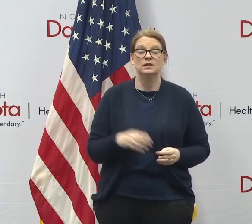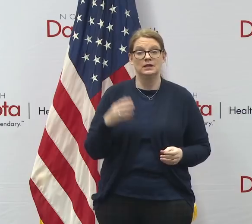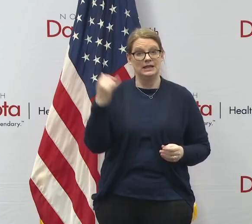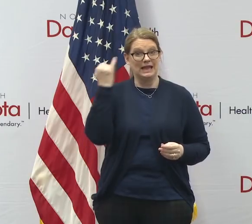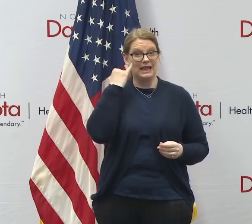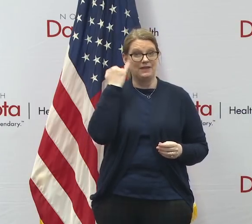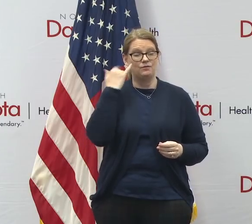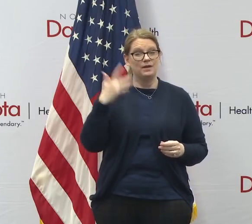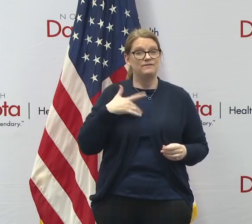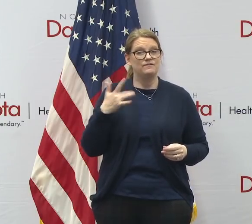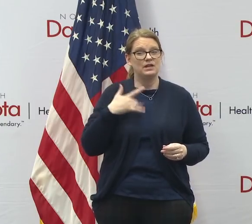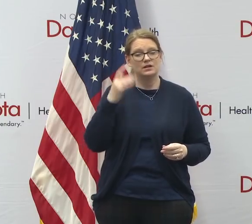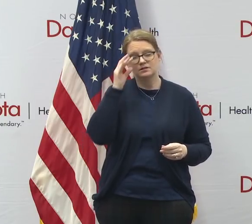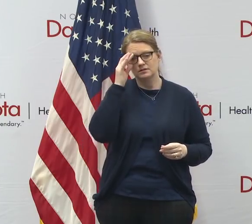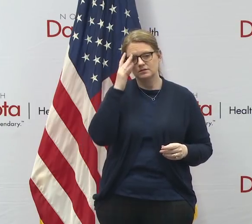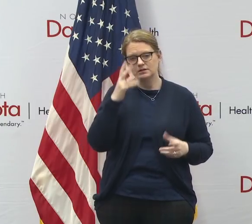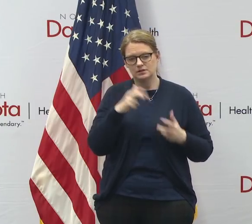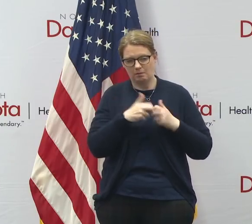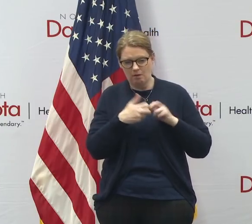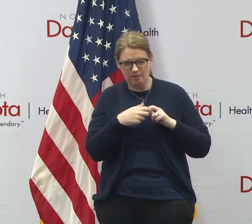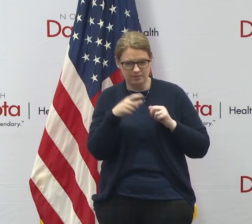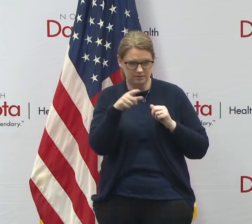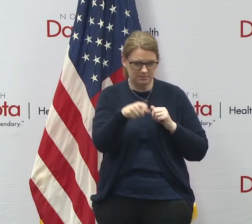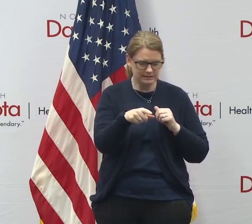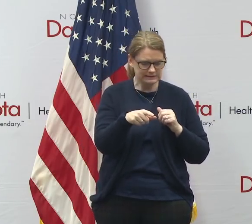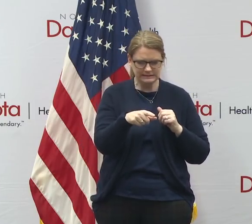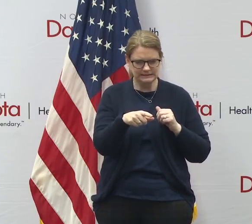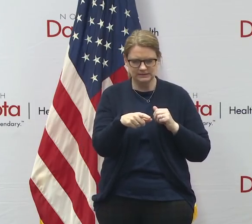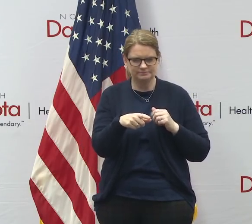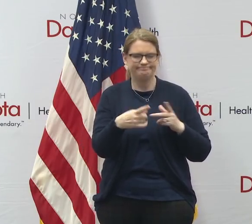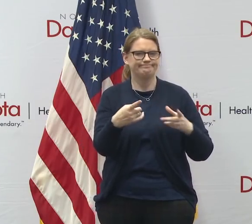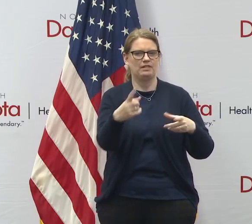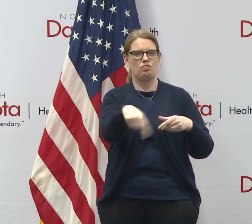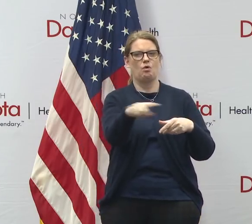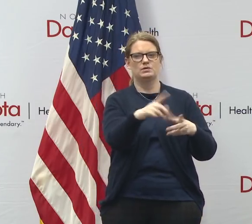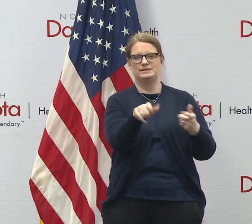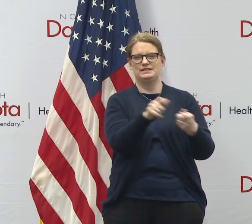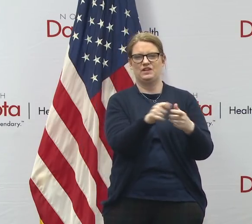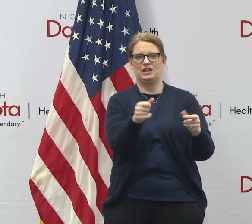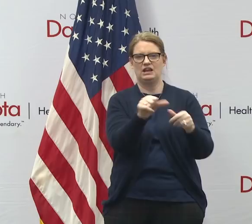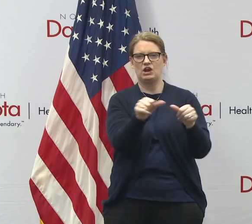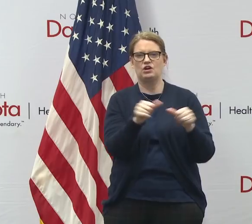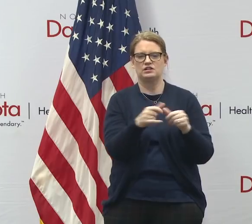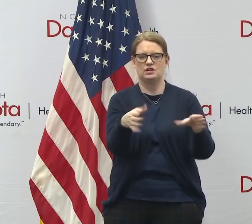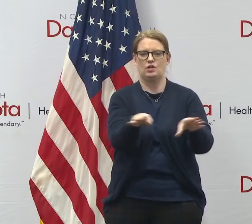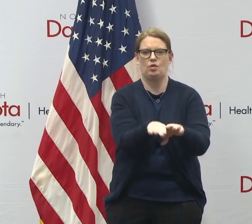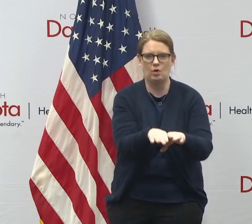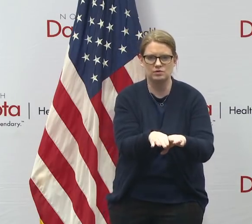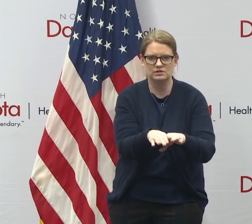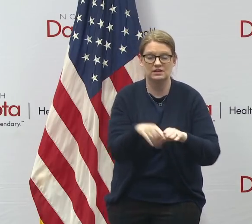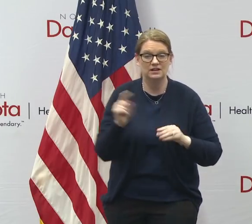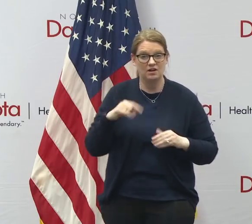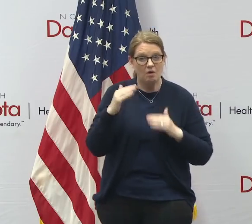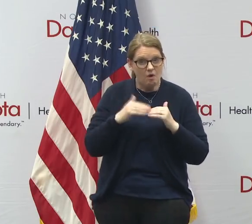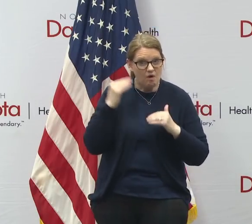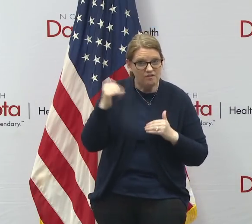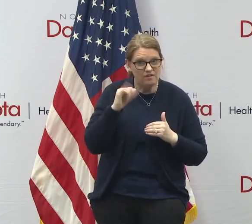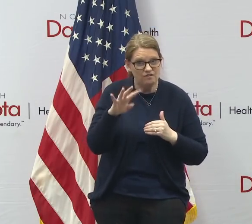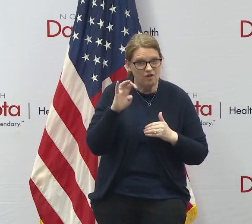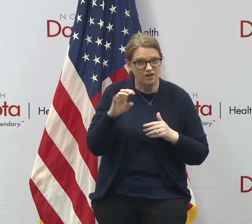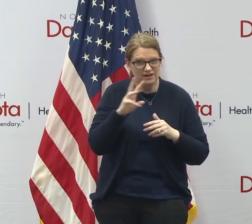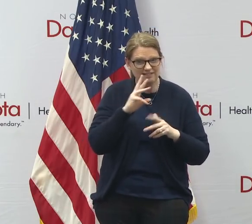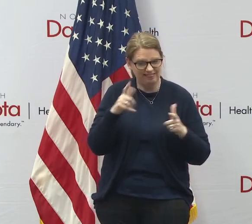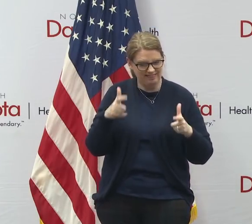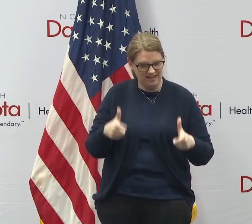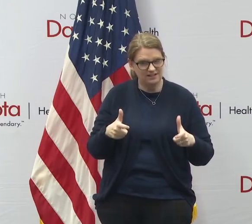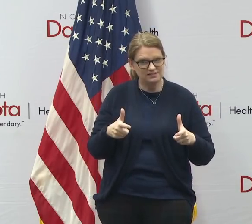is problem areas, then we can close those specific areas. We have over 400 lakes that operate as fisheries.